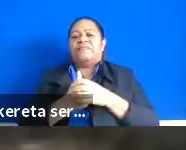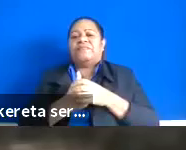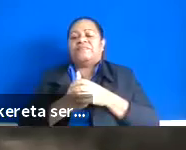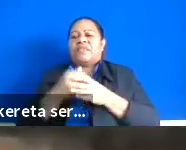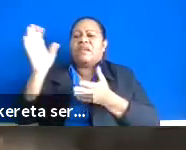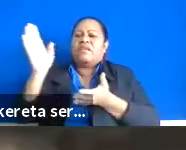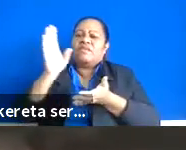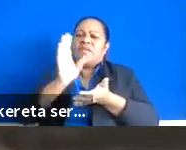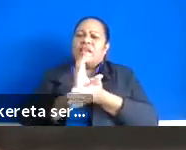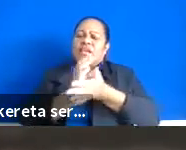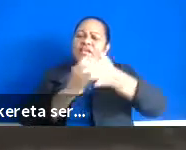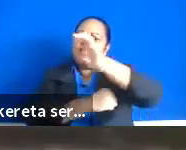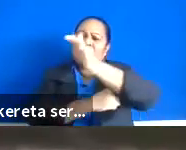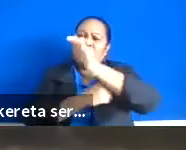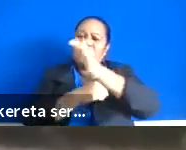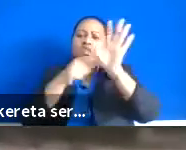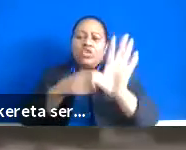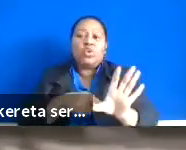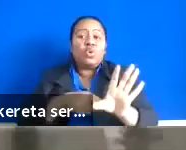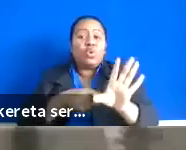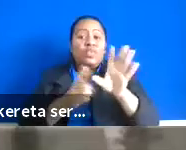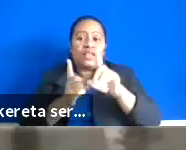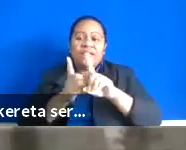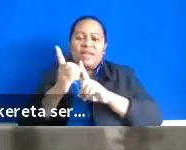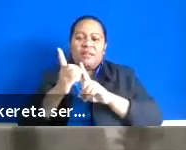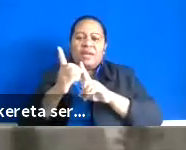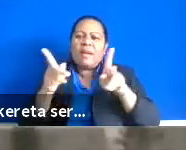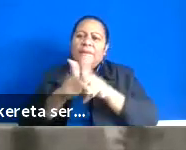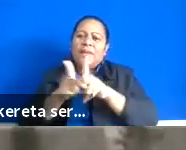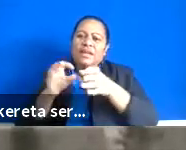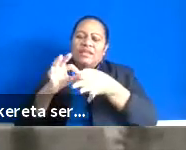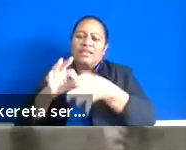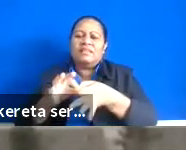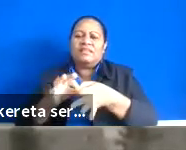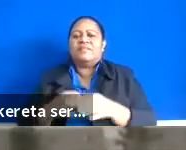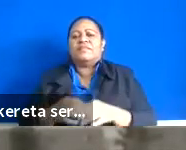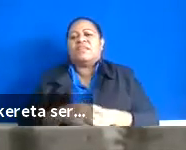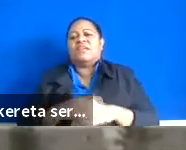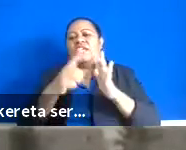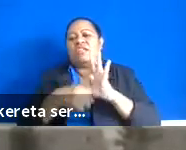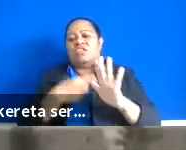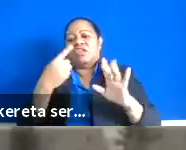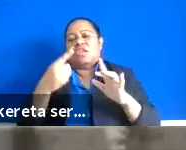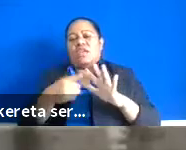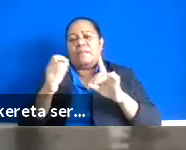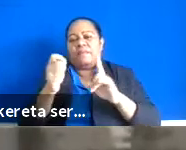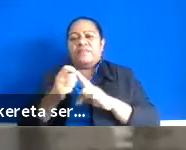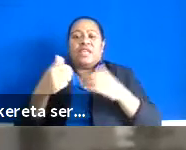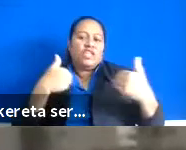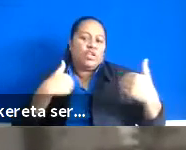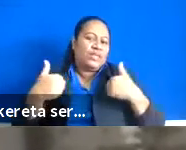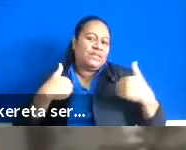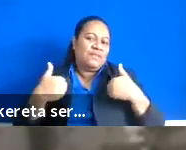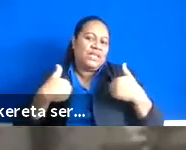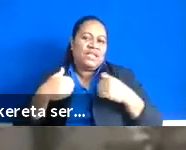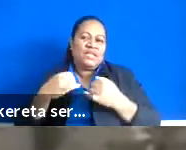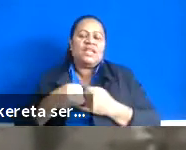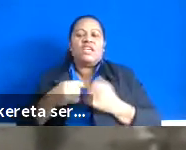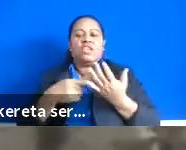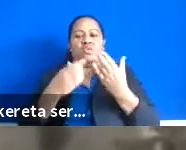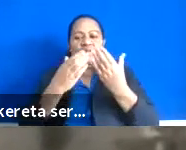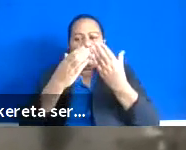the Foundation Youth Development in partnership with Jeff SGP and the University of the South Pacific Tuvalu